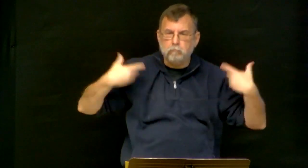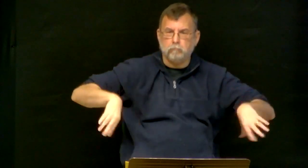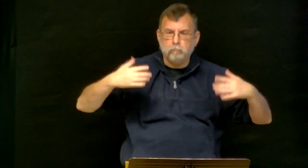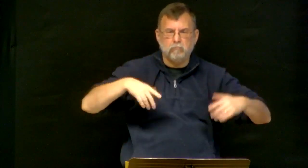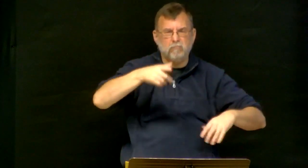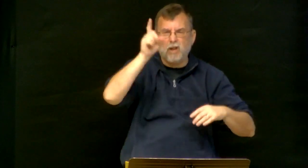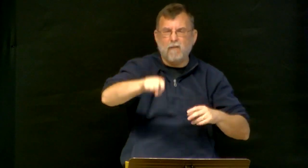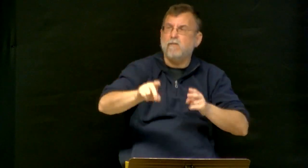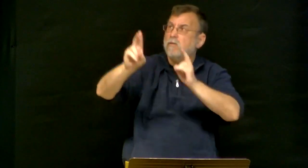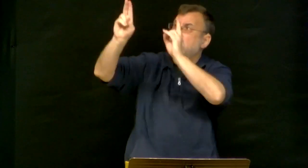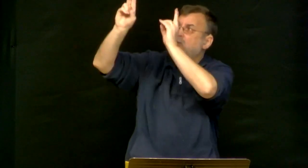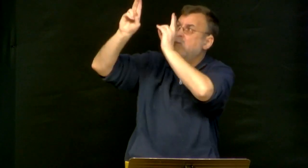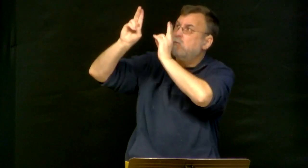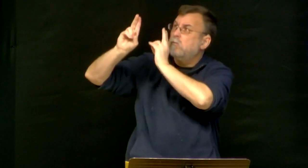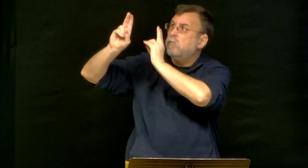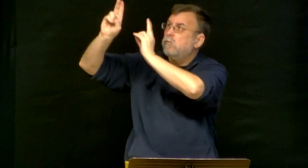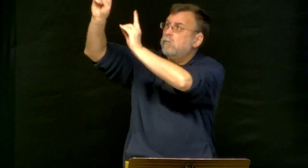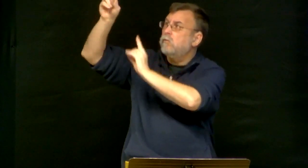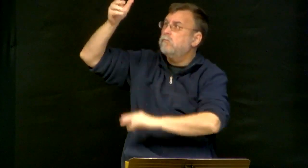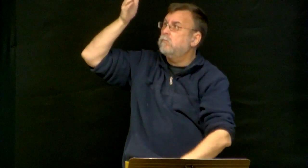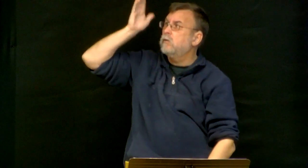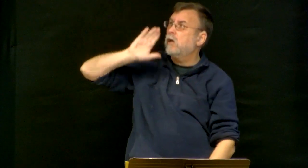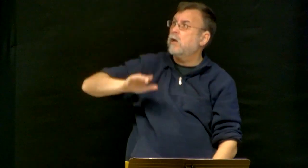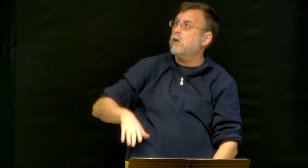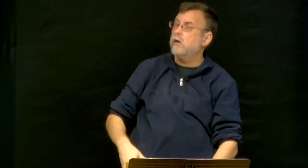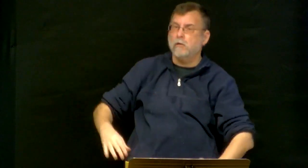Now, the word honor. We honor God